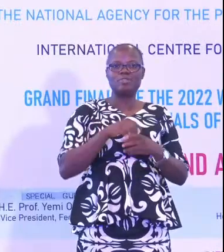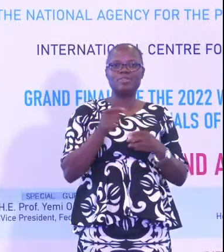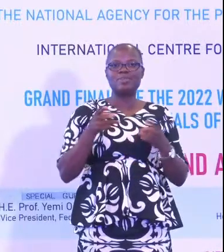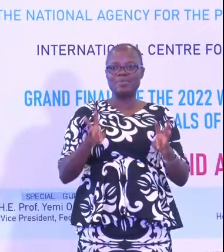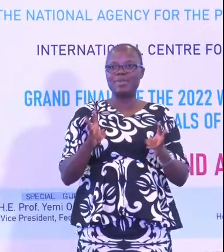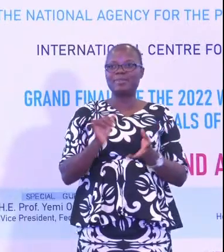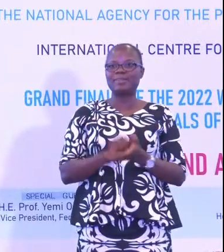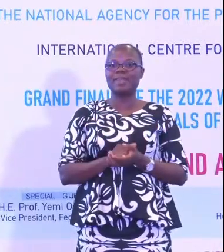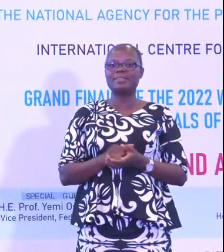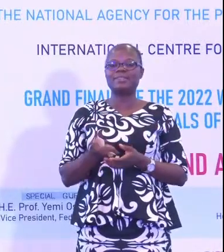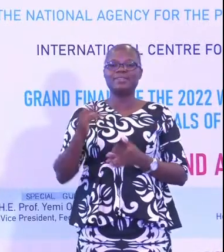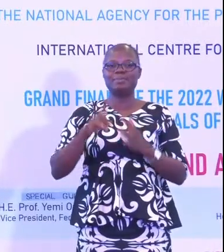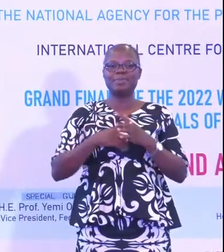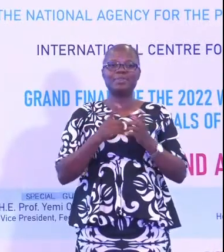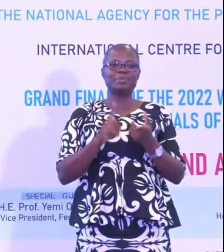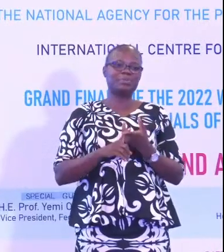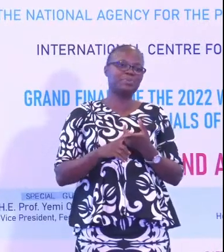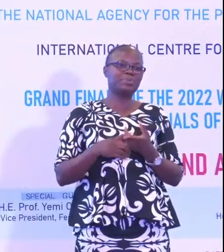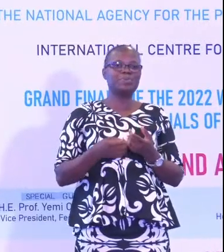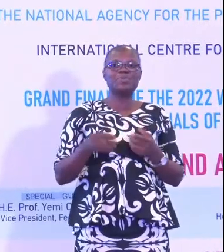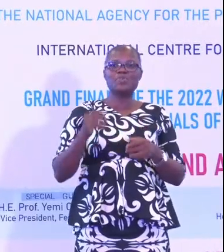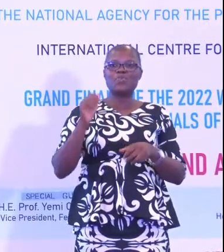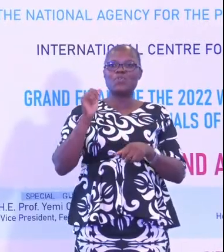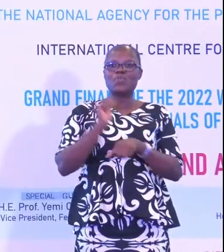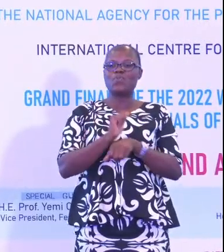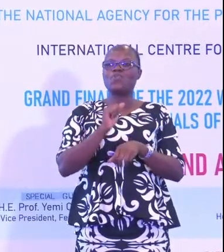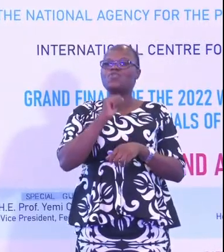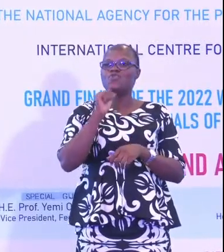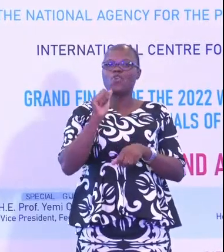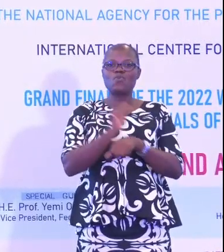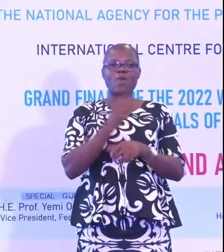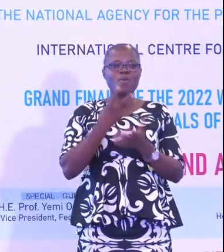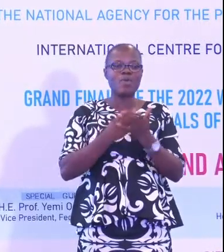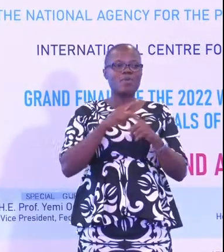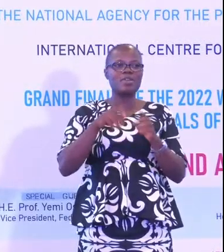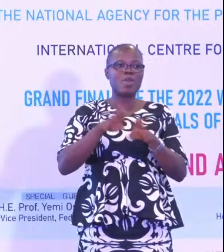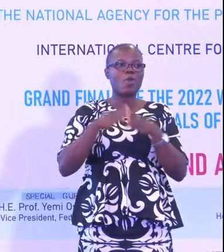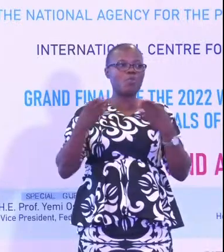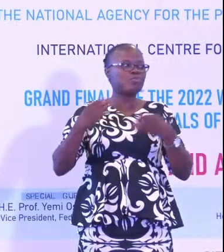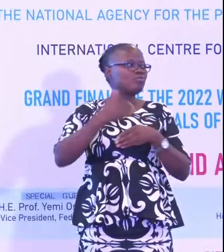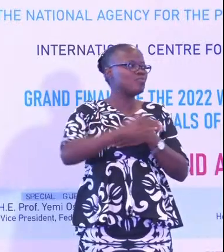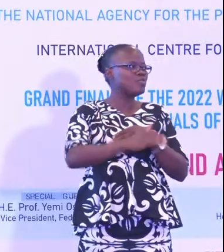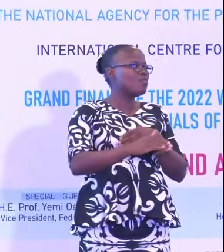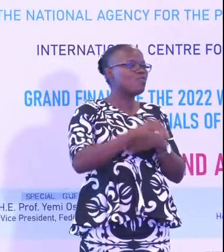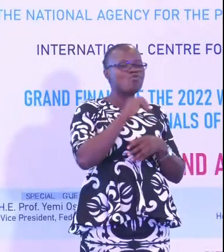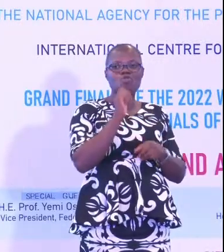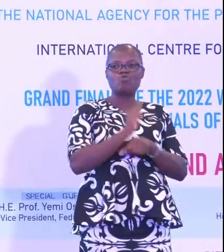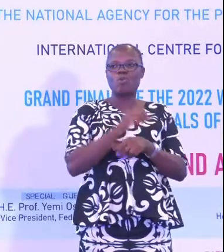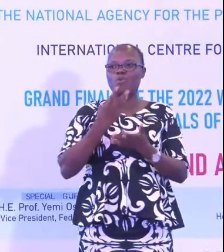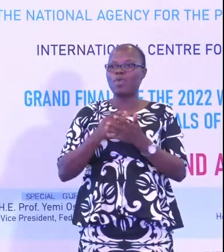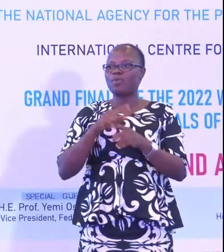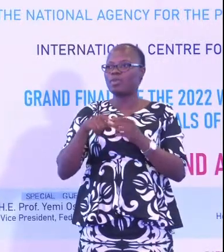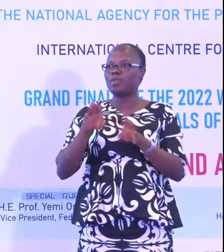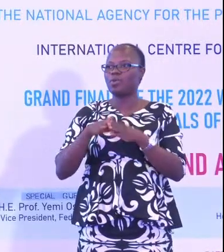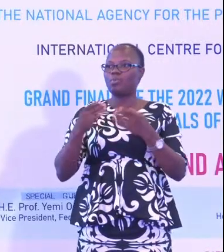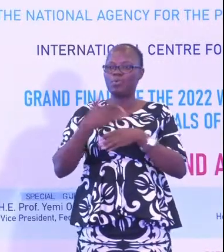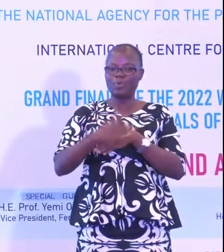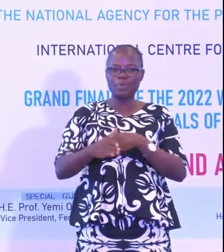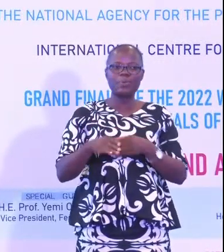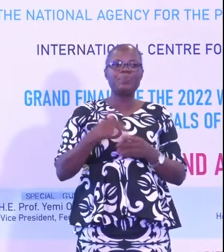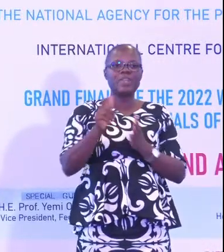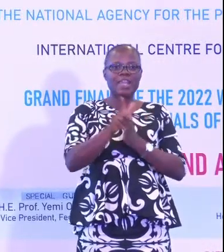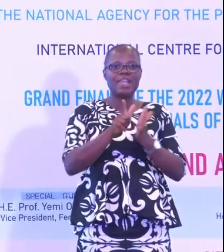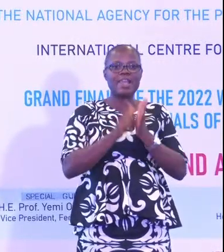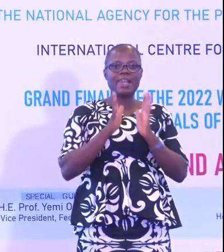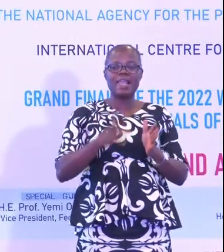that they begin to malfunction when you open the windows. A lawyer was told once in